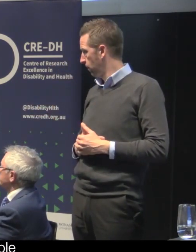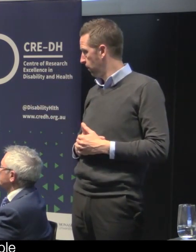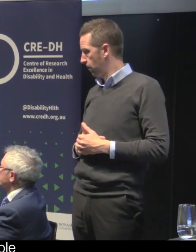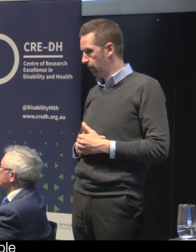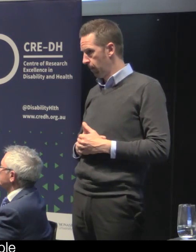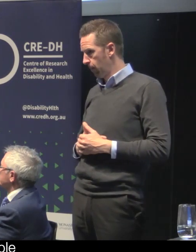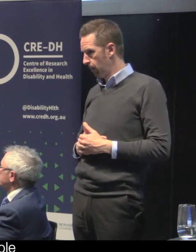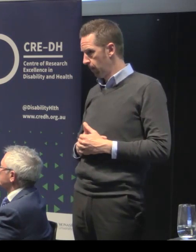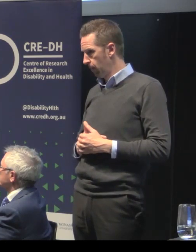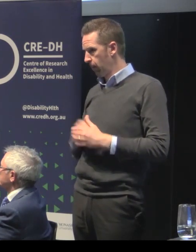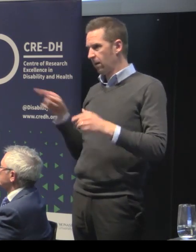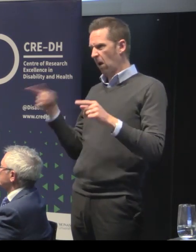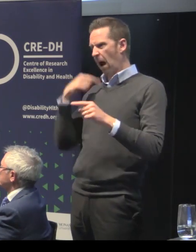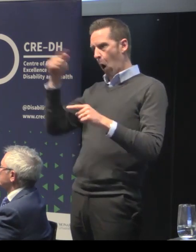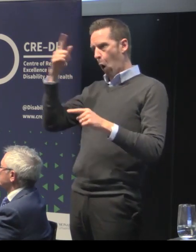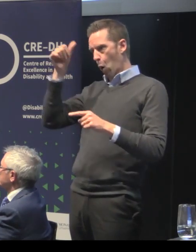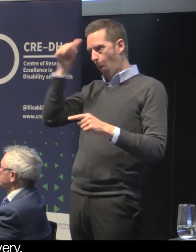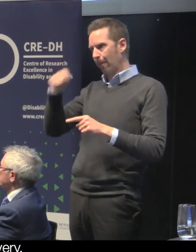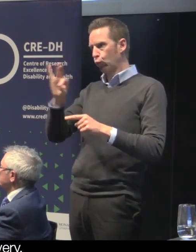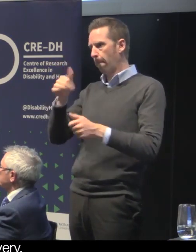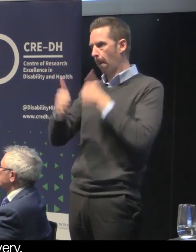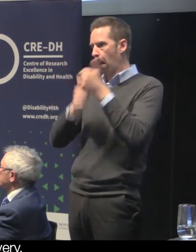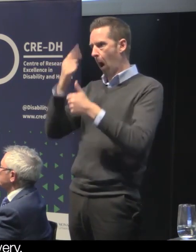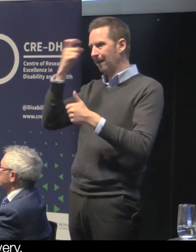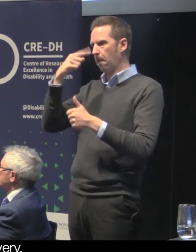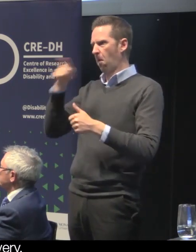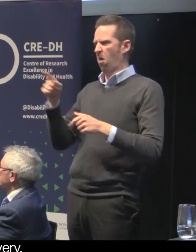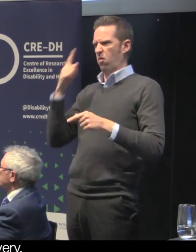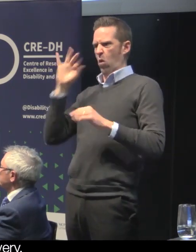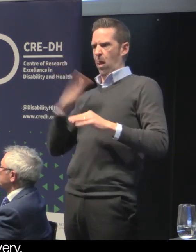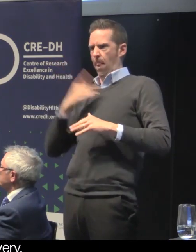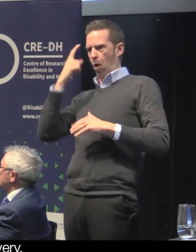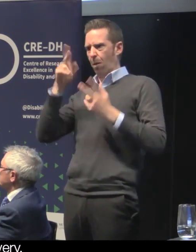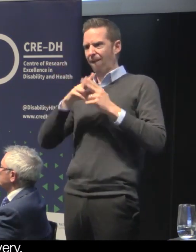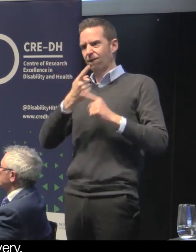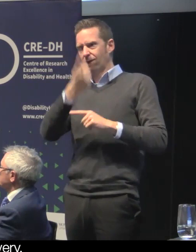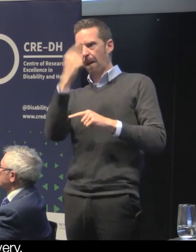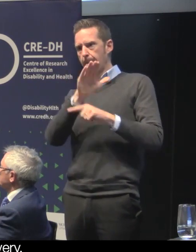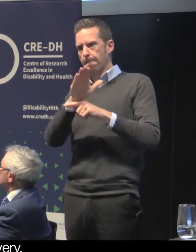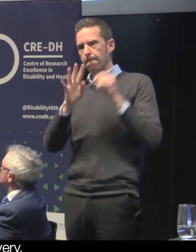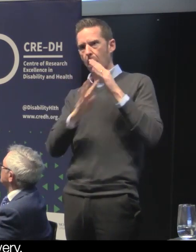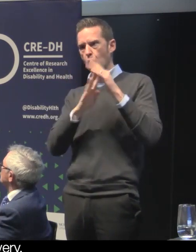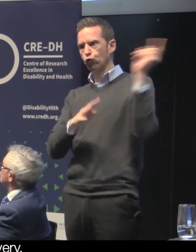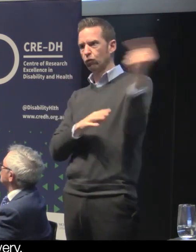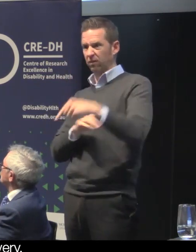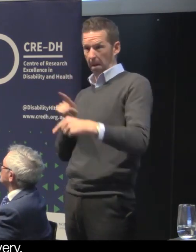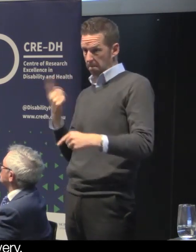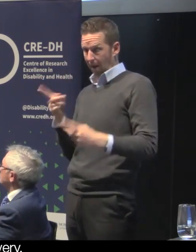that, but it's unfortunately very, very tough to find